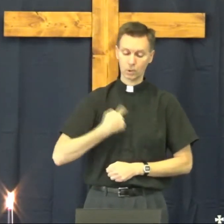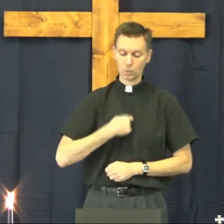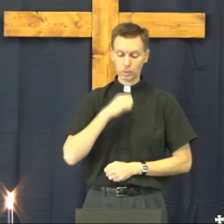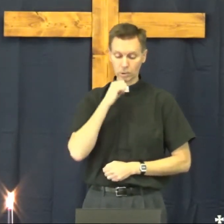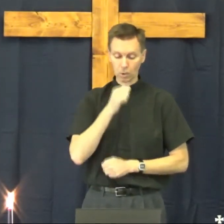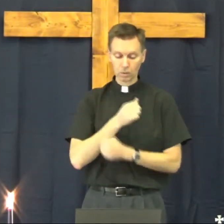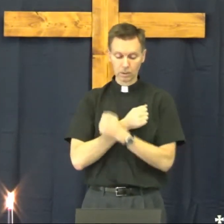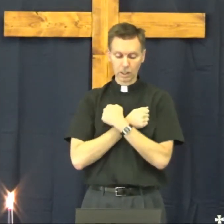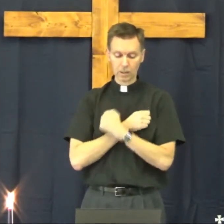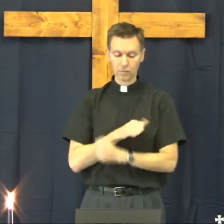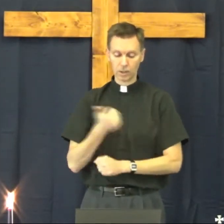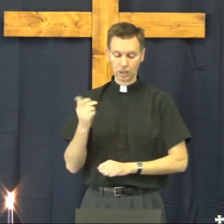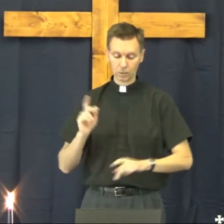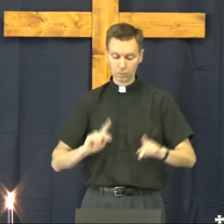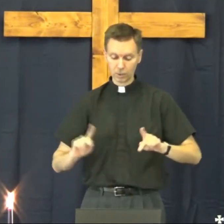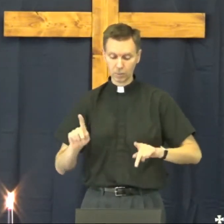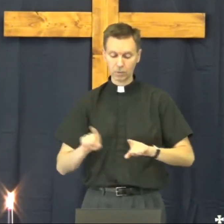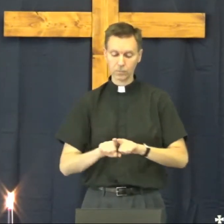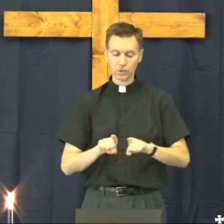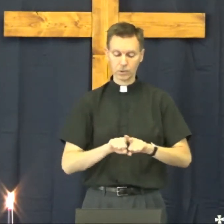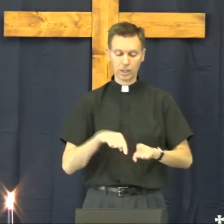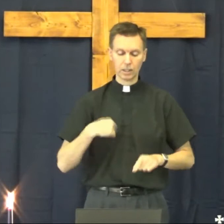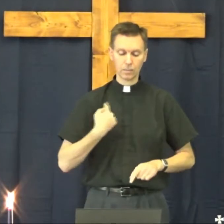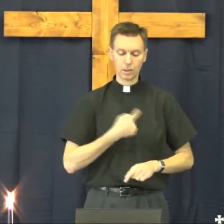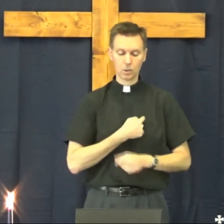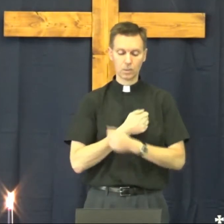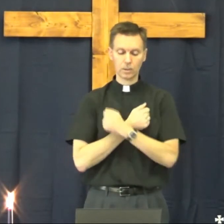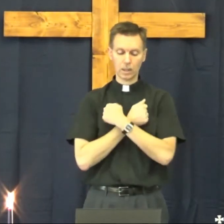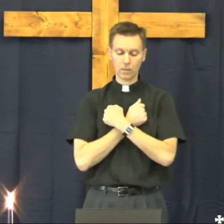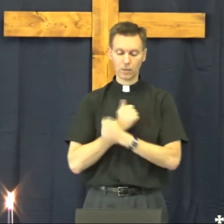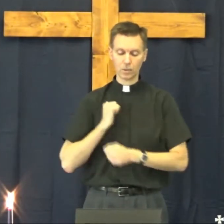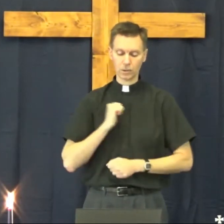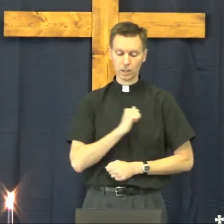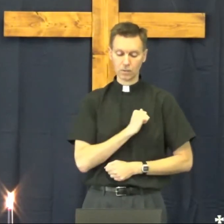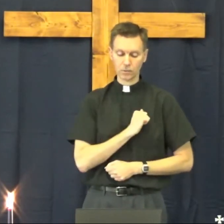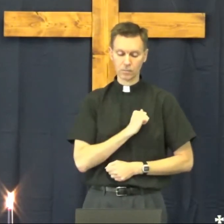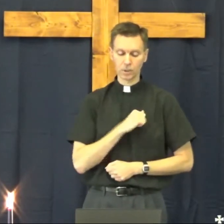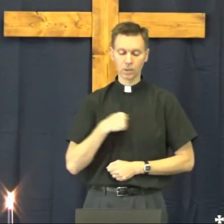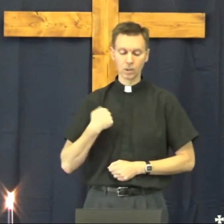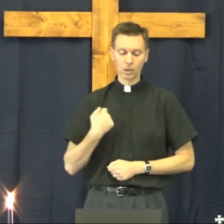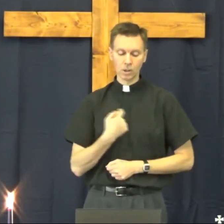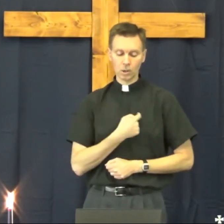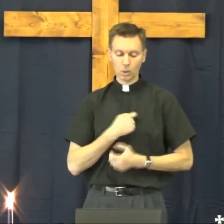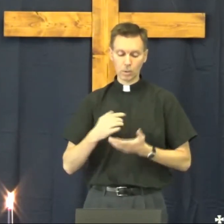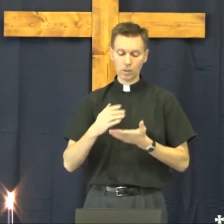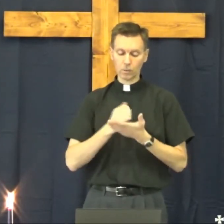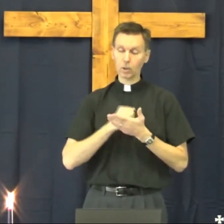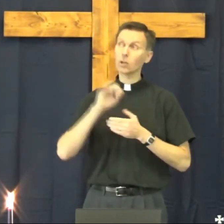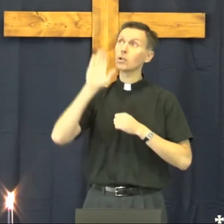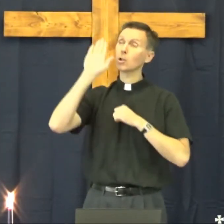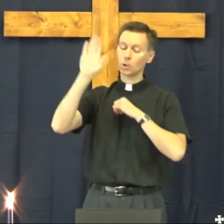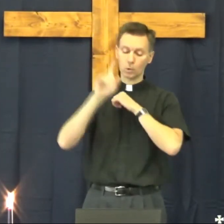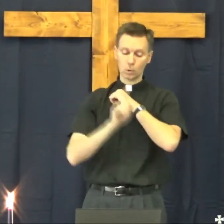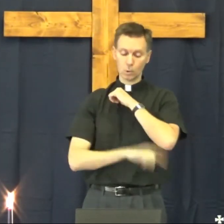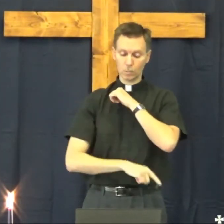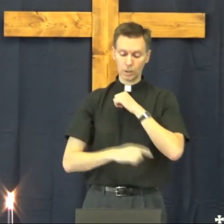We don't love other people the same as we love ourselves. We have earned your